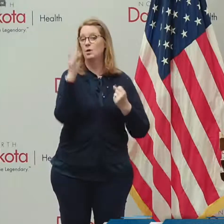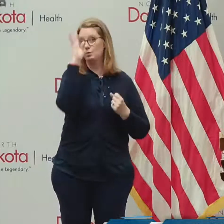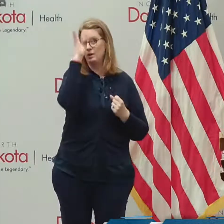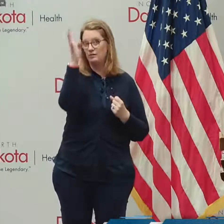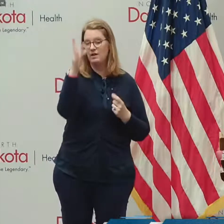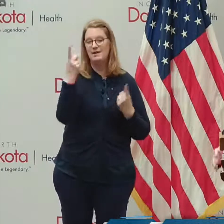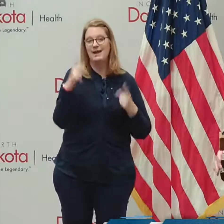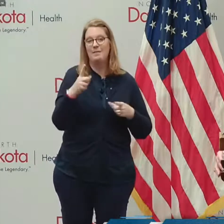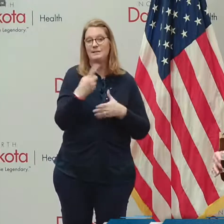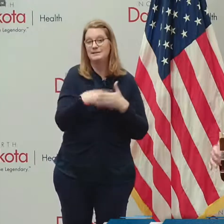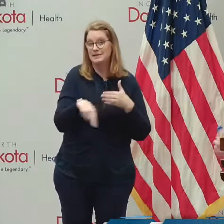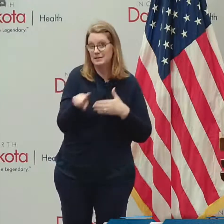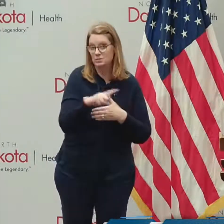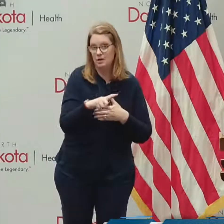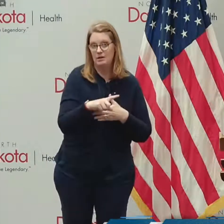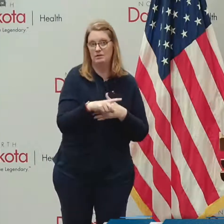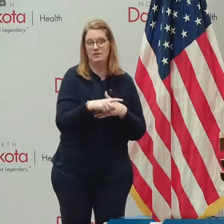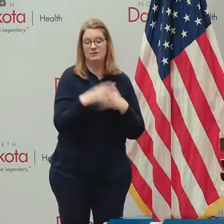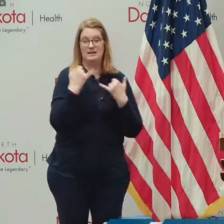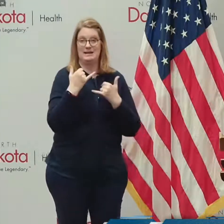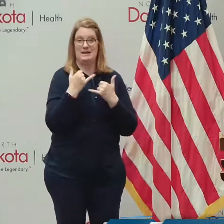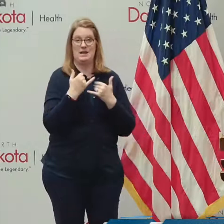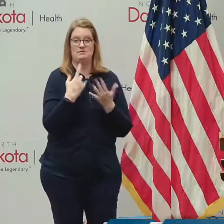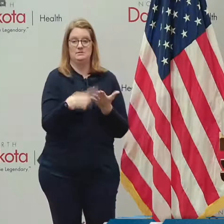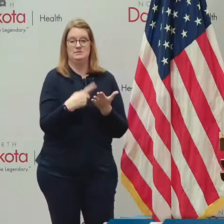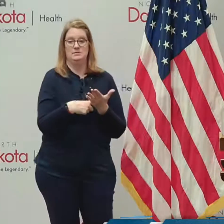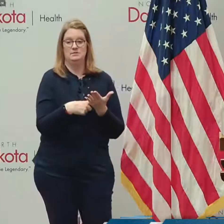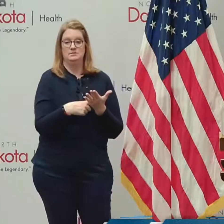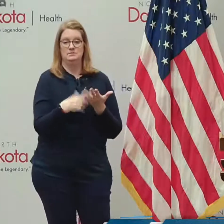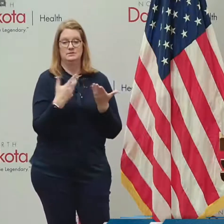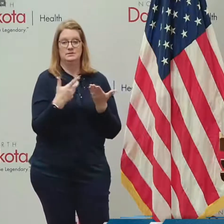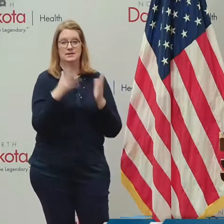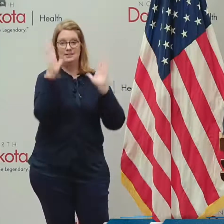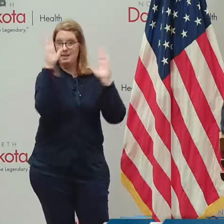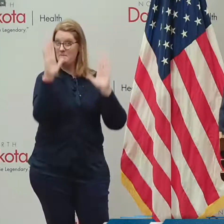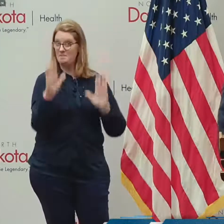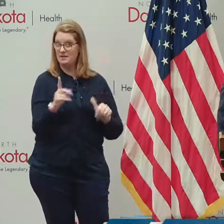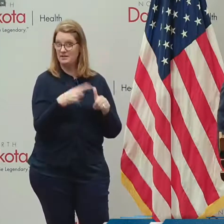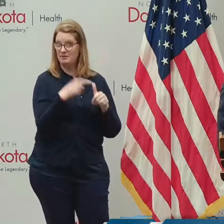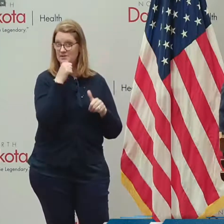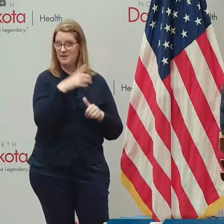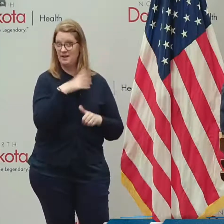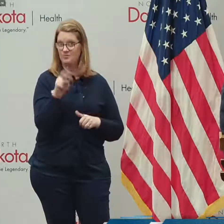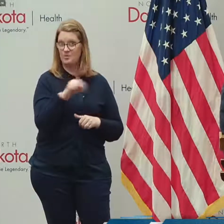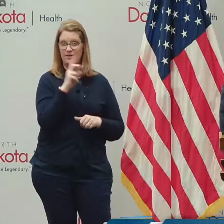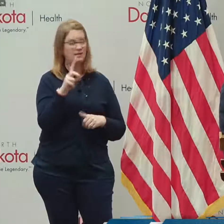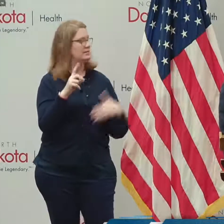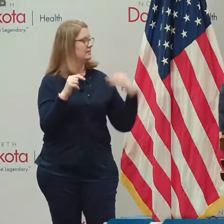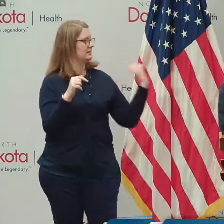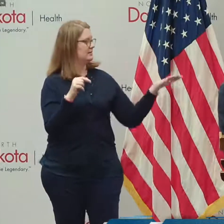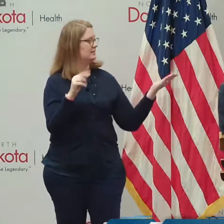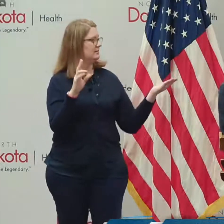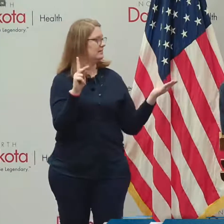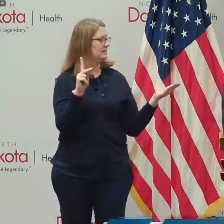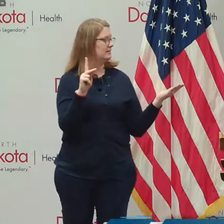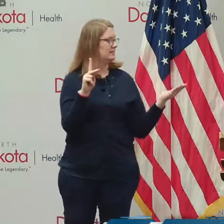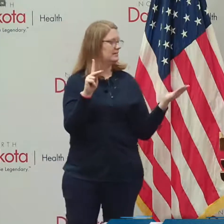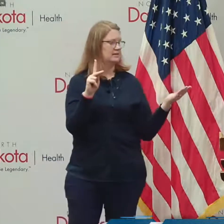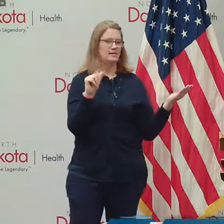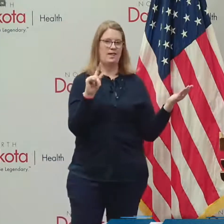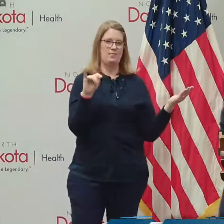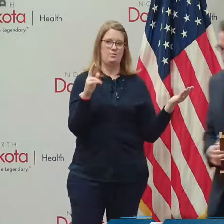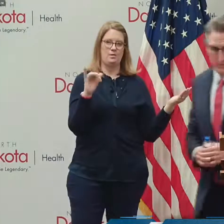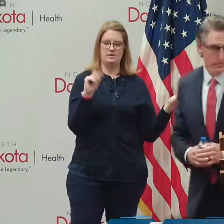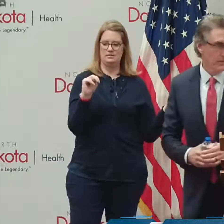up next week, and here to share more about that is the amazing First Lady of North Dakota, Catherine Helges Burgum.